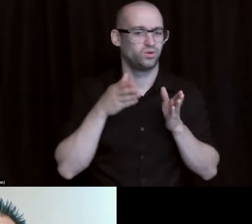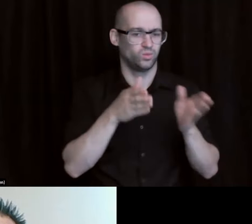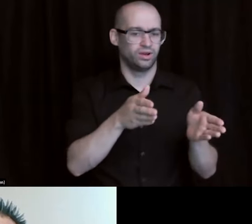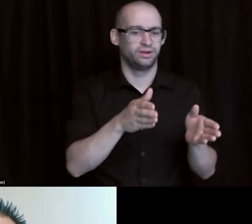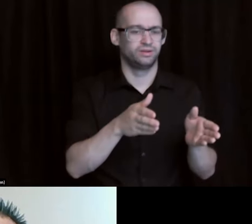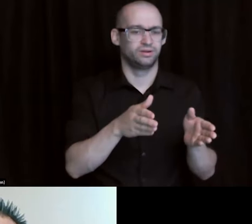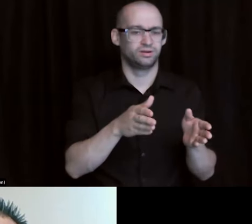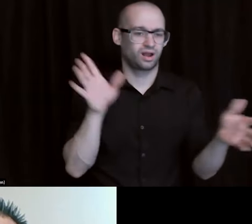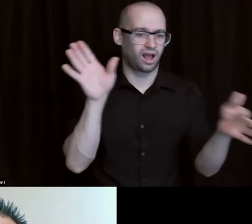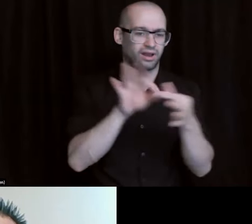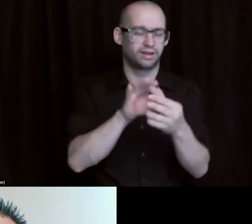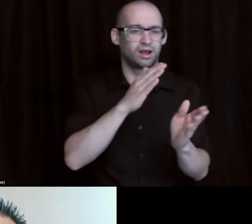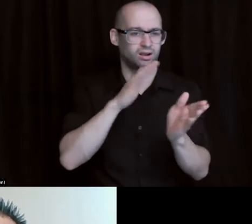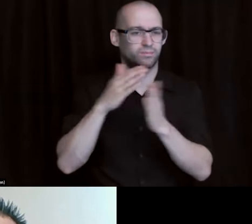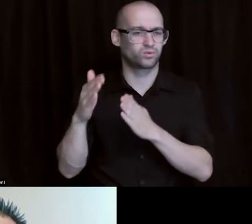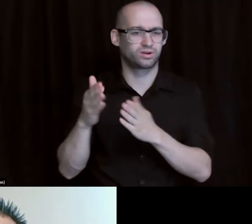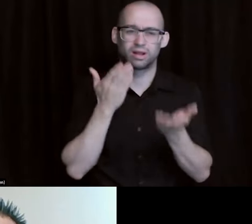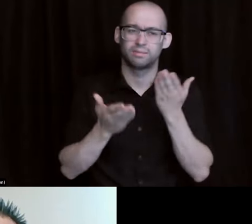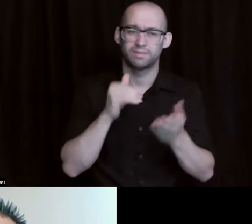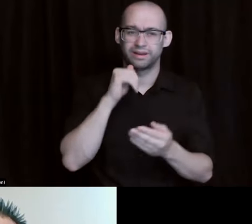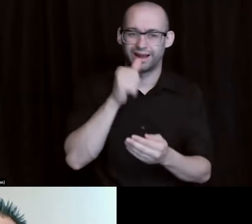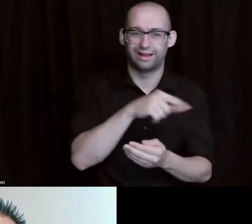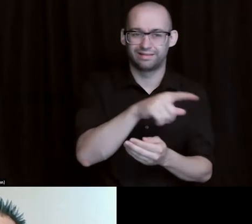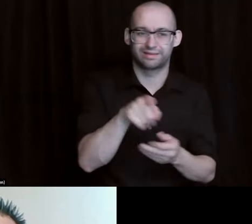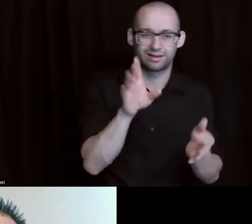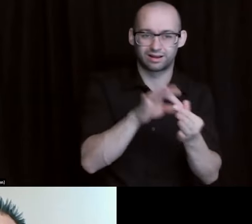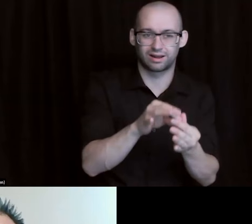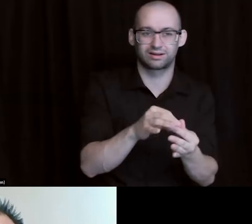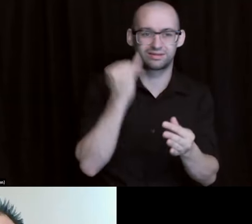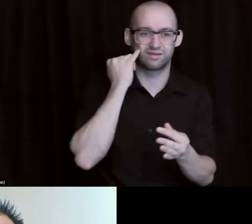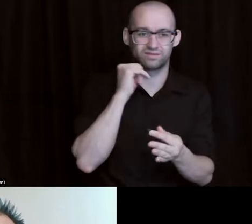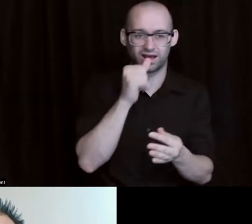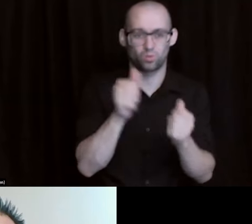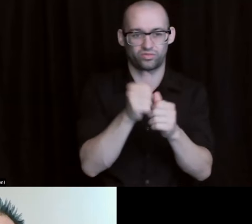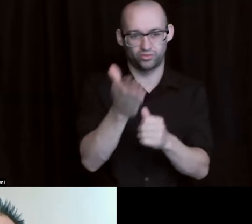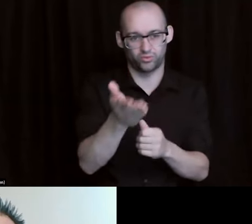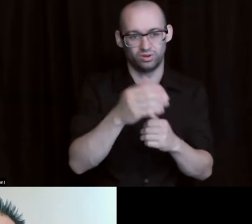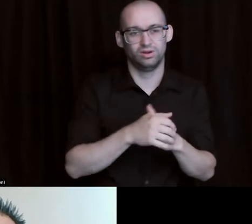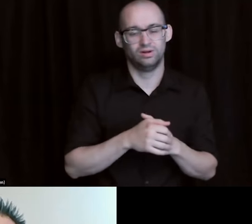to reach community members that may not otherwise be engaged